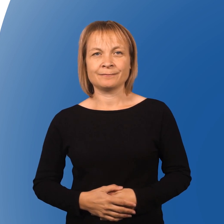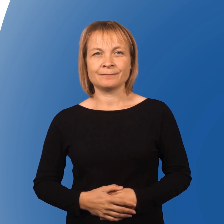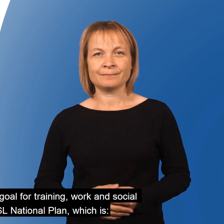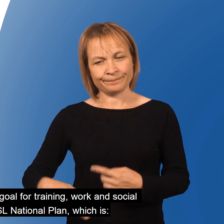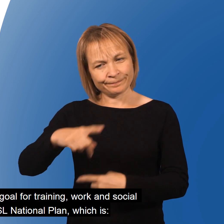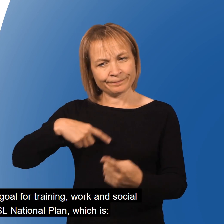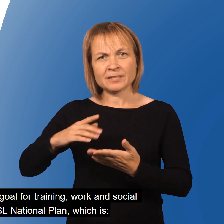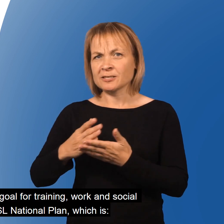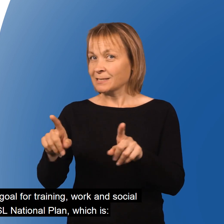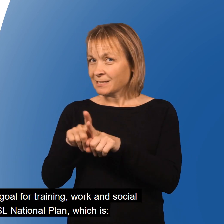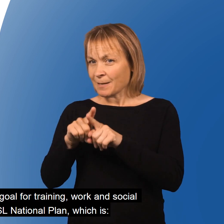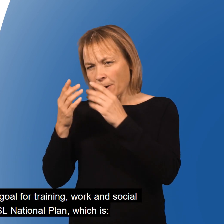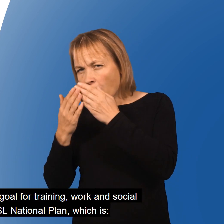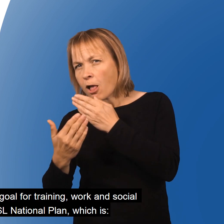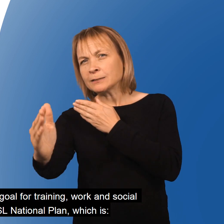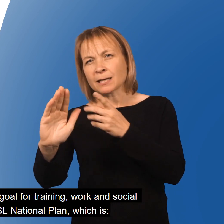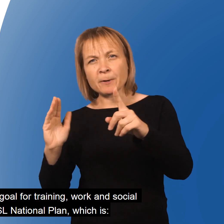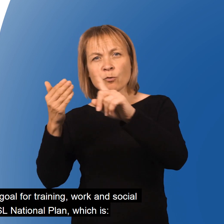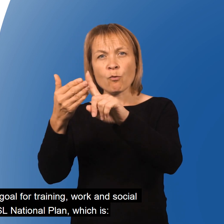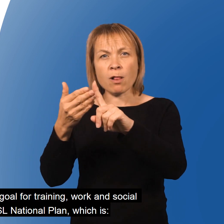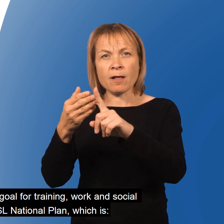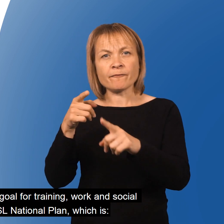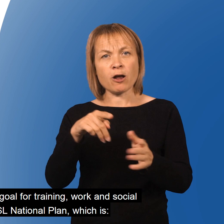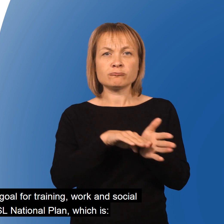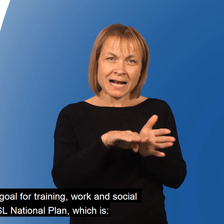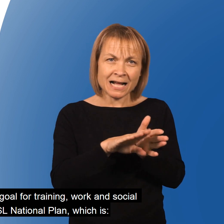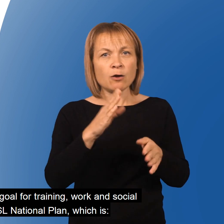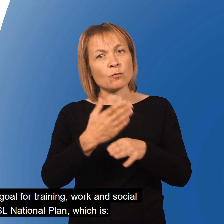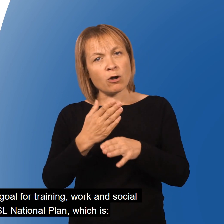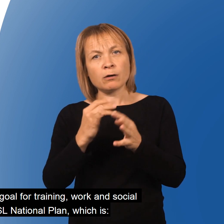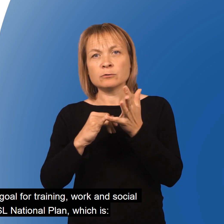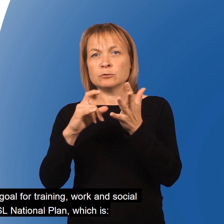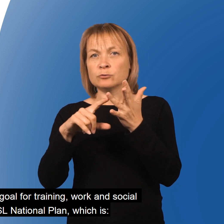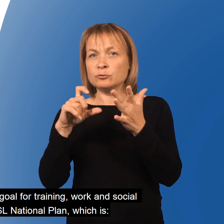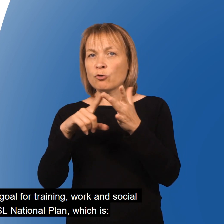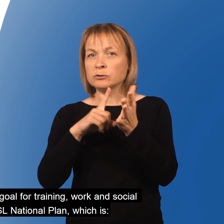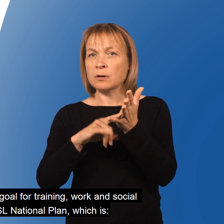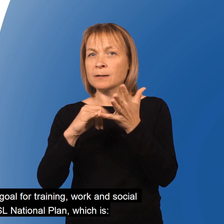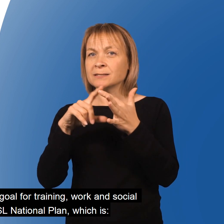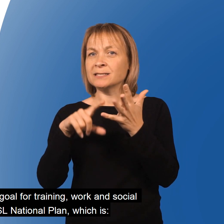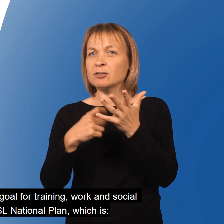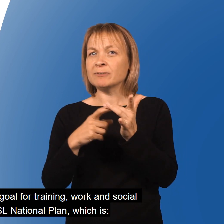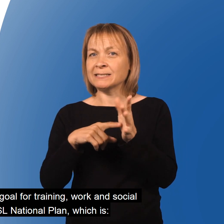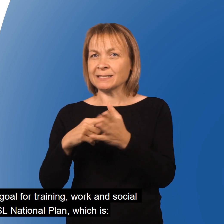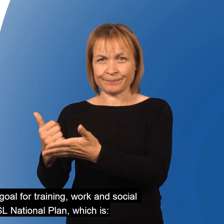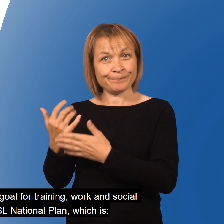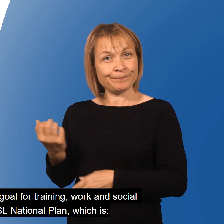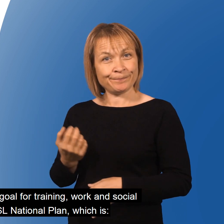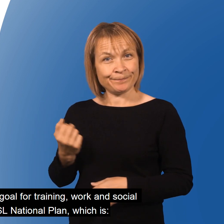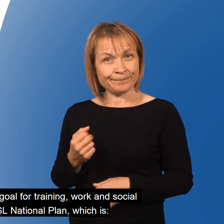We share the long-term goal for training, work and social security set out in the BSL National Plan,